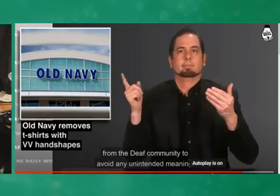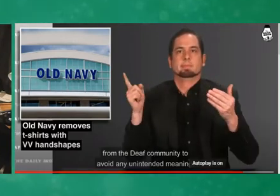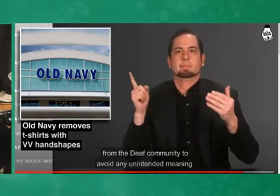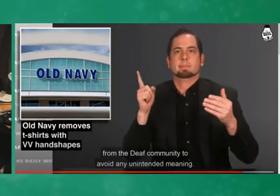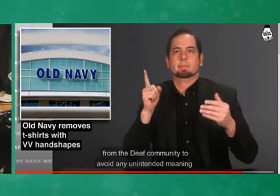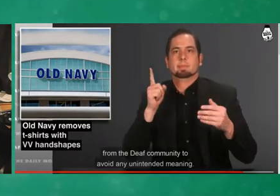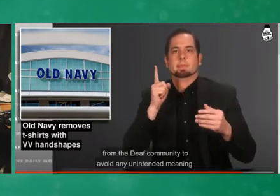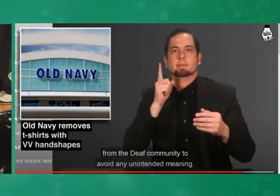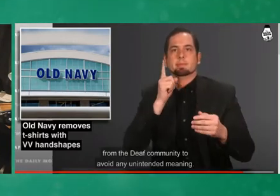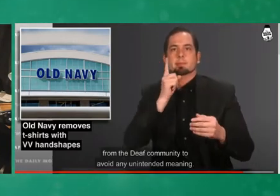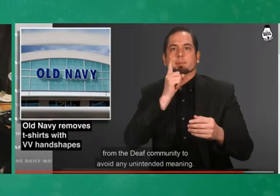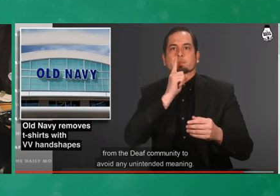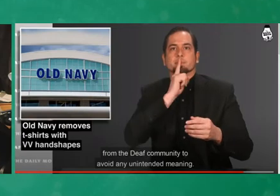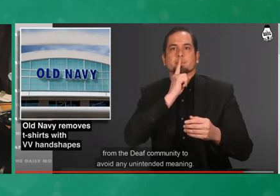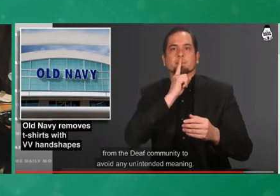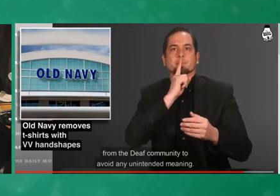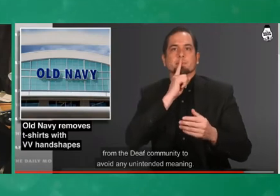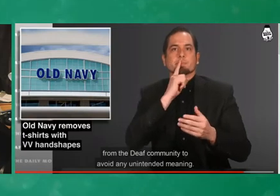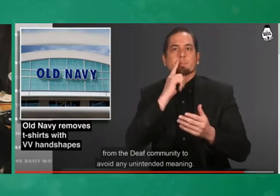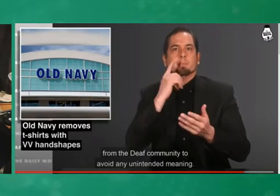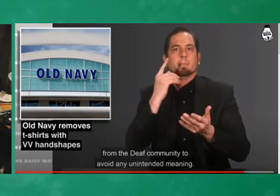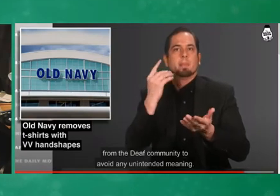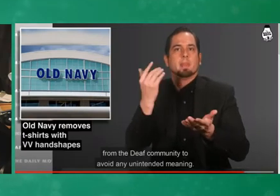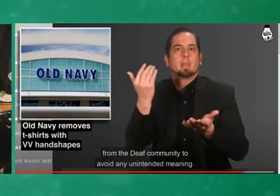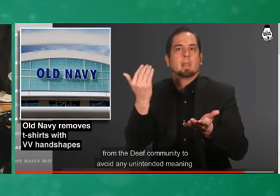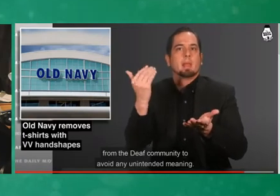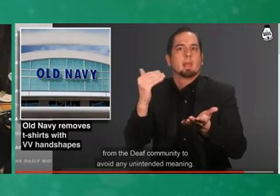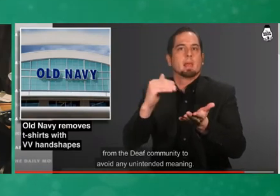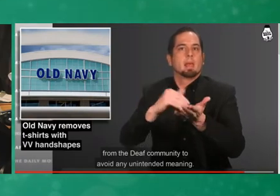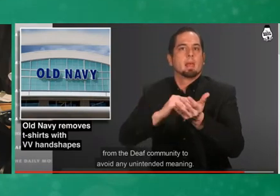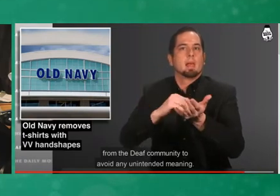forward to avoid,